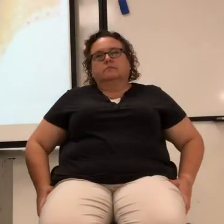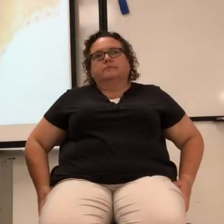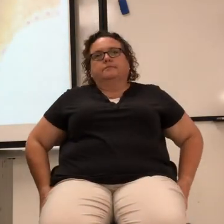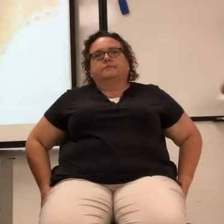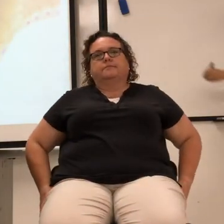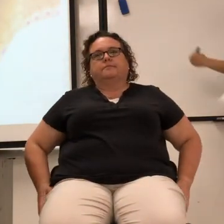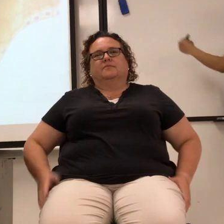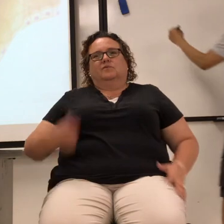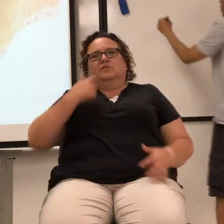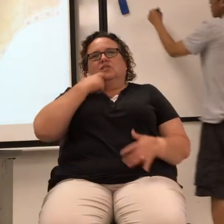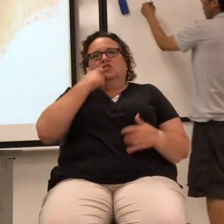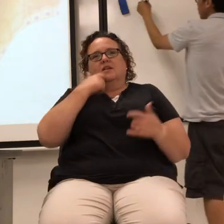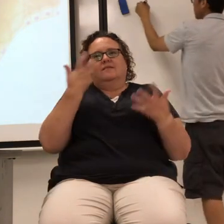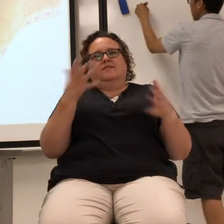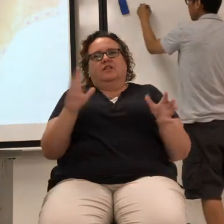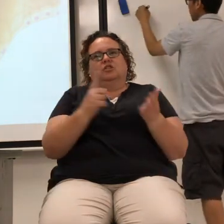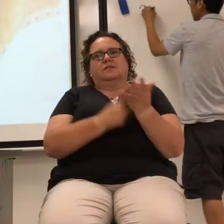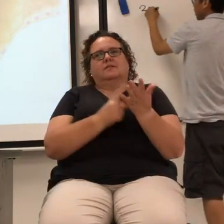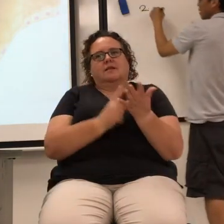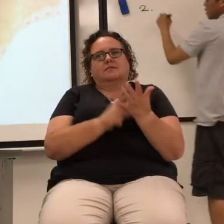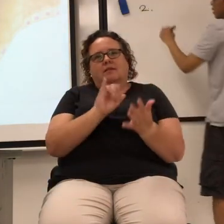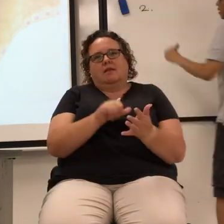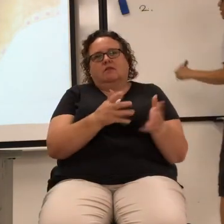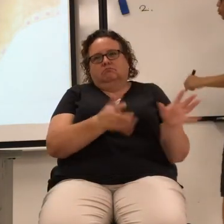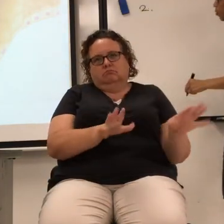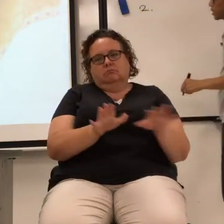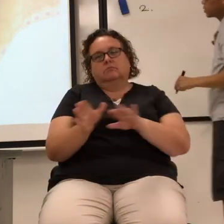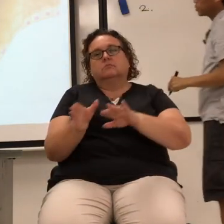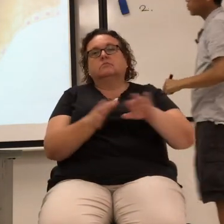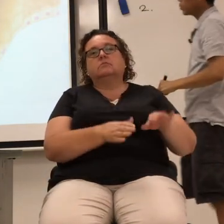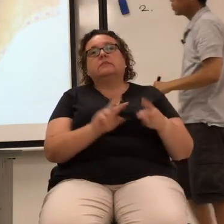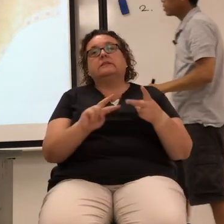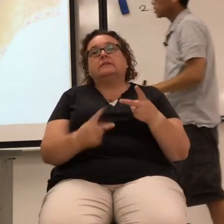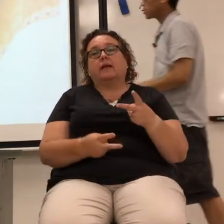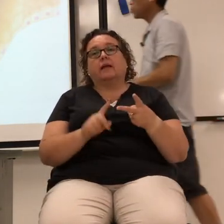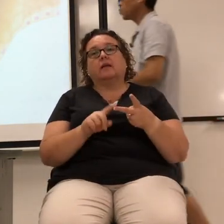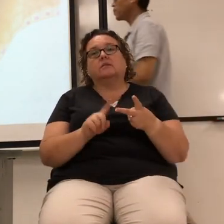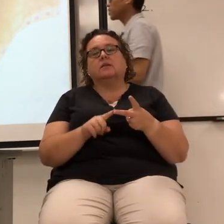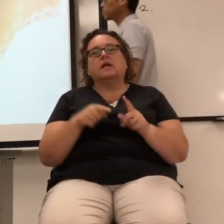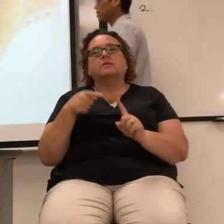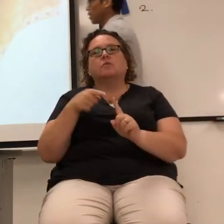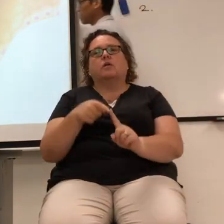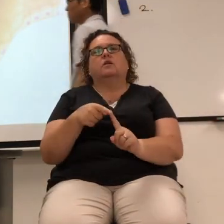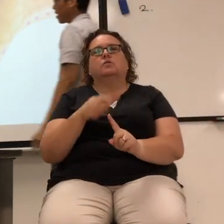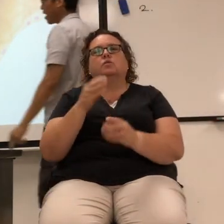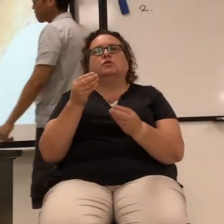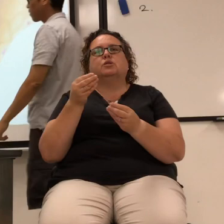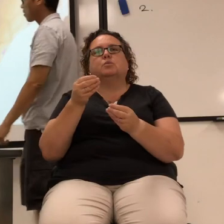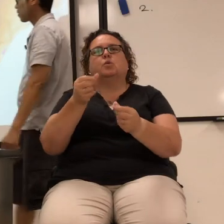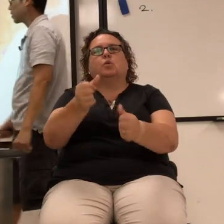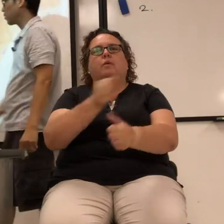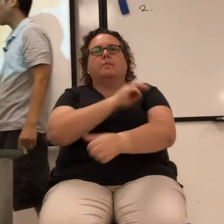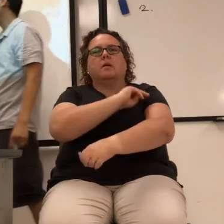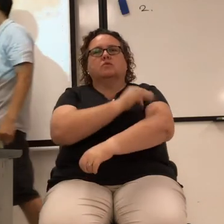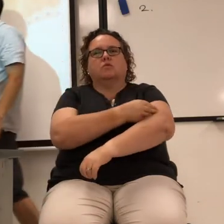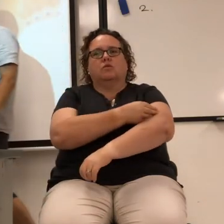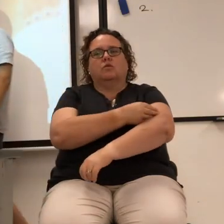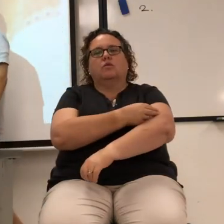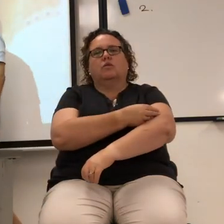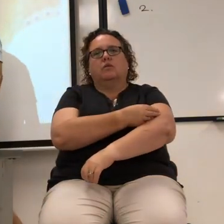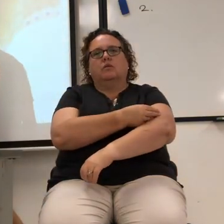Just got through talking about them. Now, the second thing, it's pointing to smooth muscle cells of the afferent